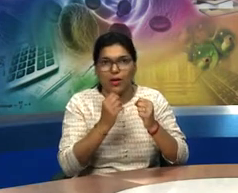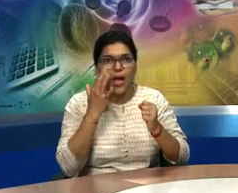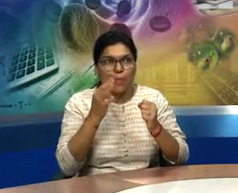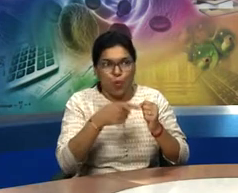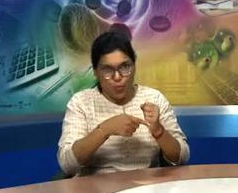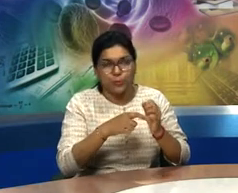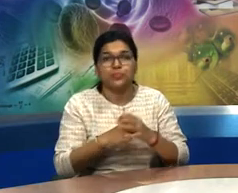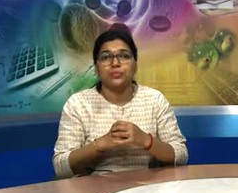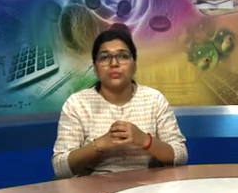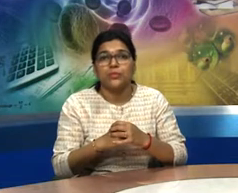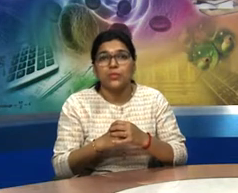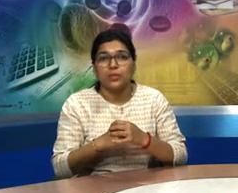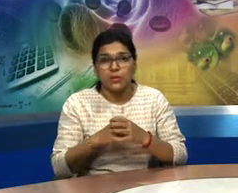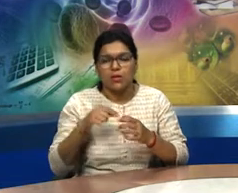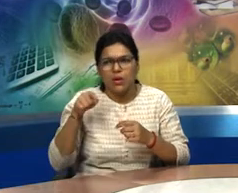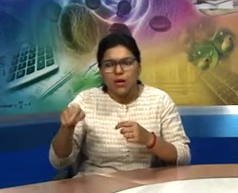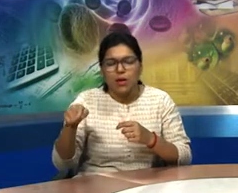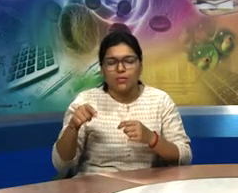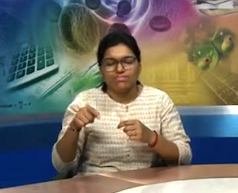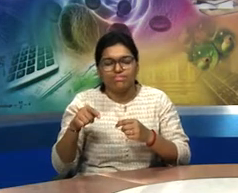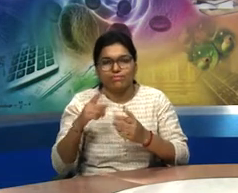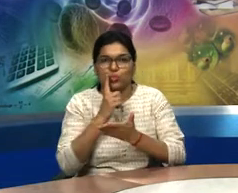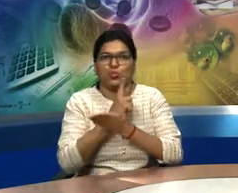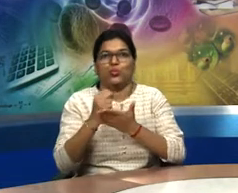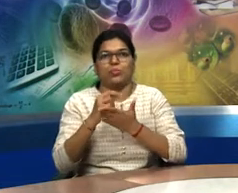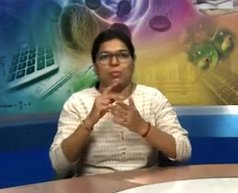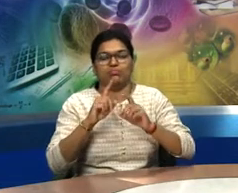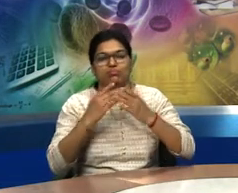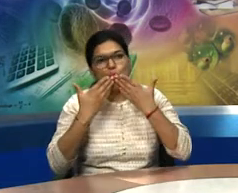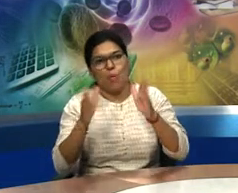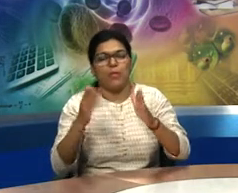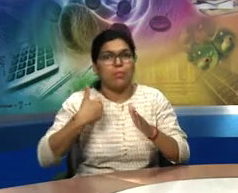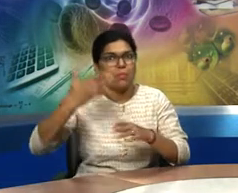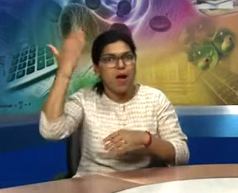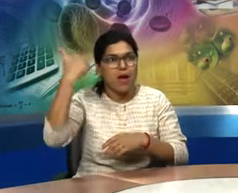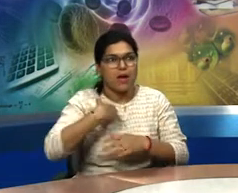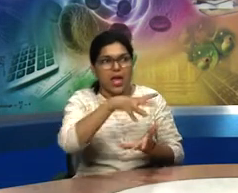it was done, and also the debt was cleared. But